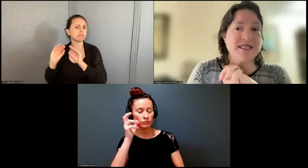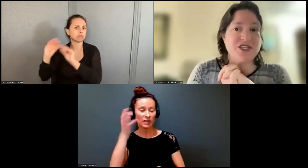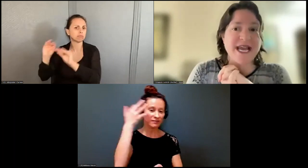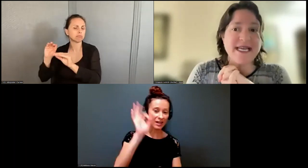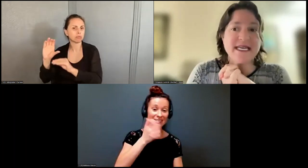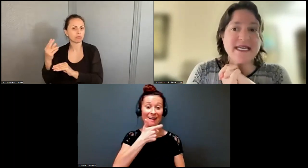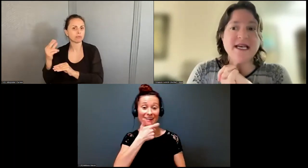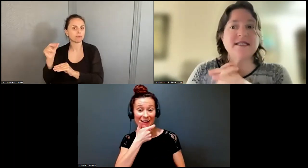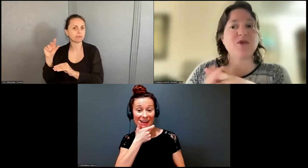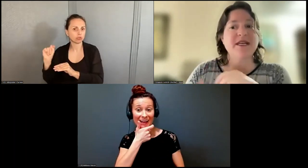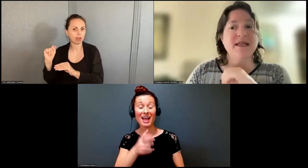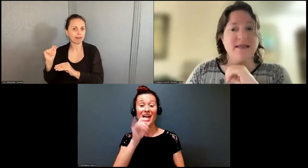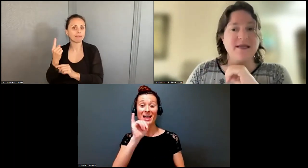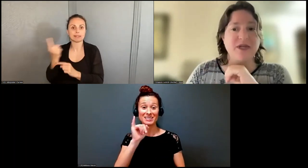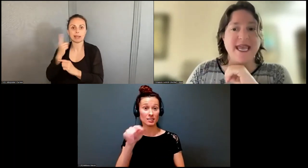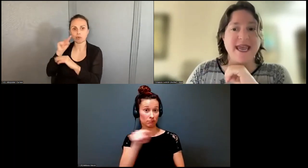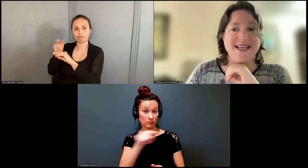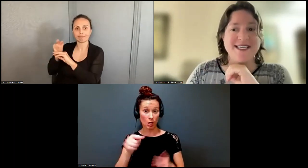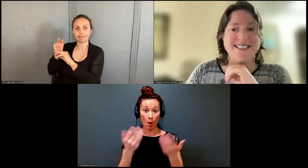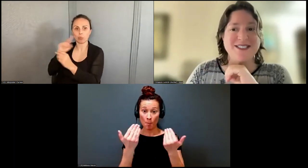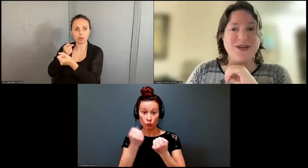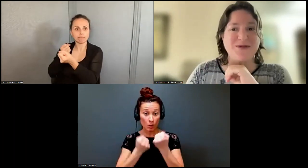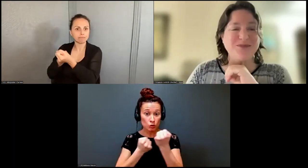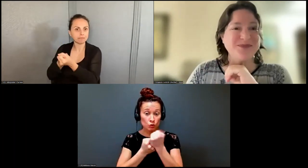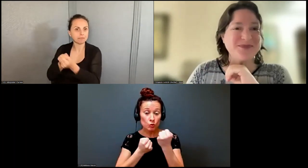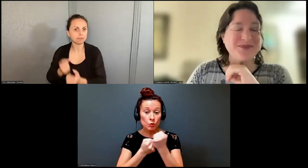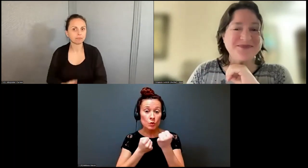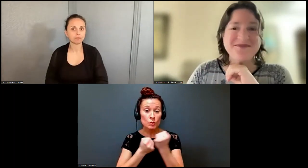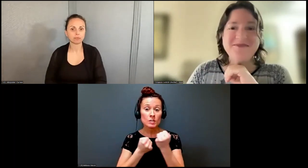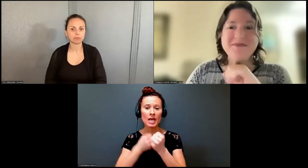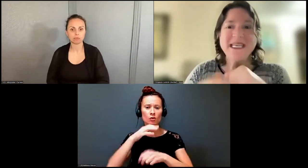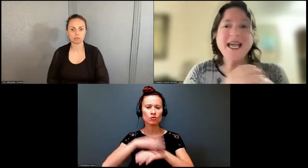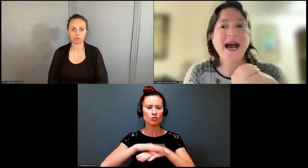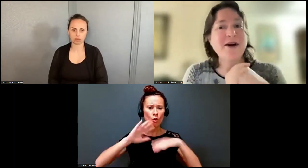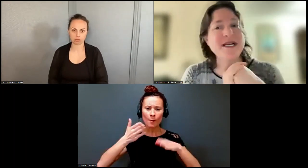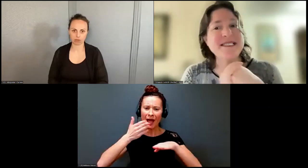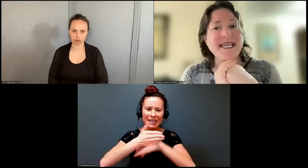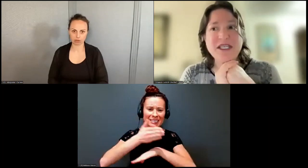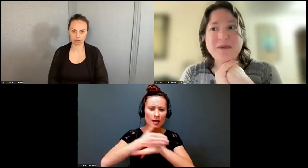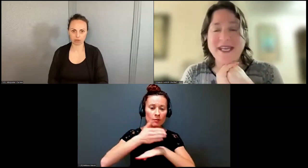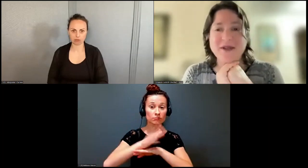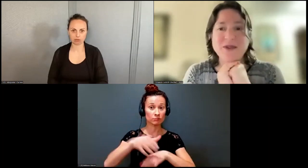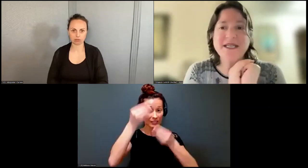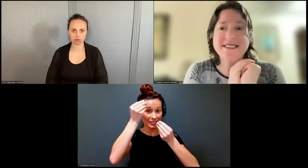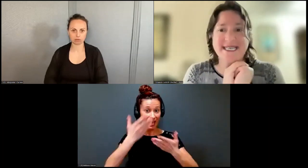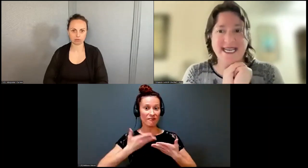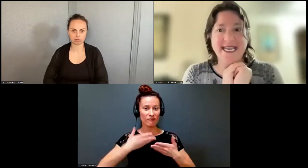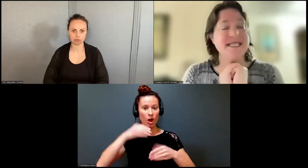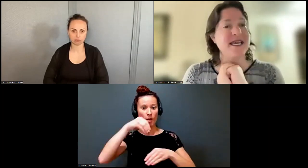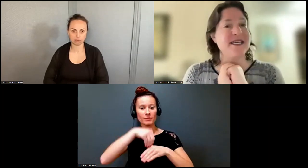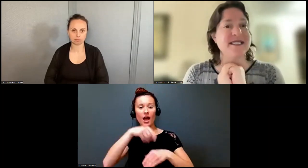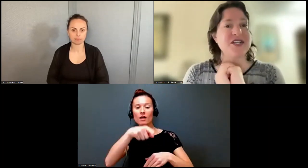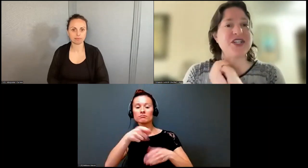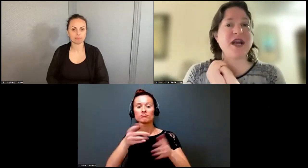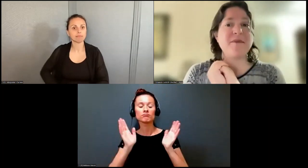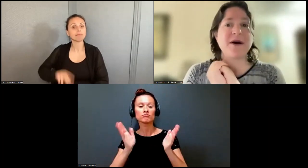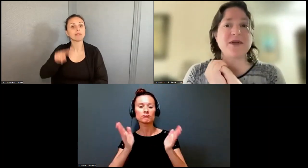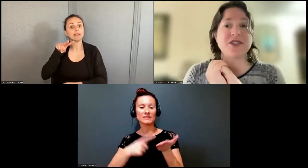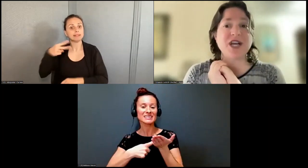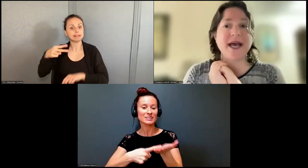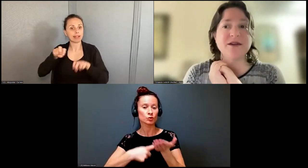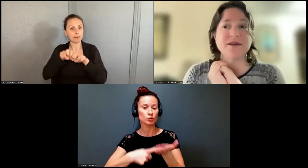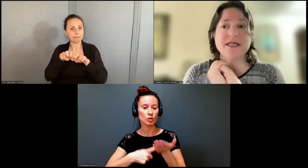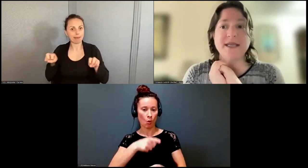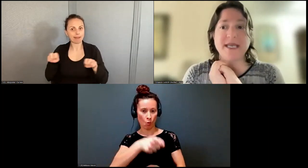note into the chat. Someone can assist you. Our second panel today is a discussion